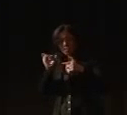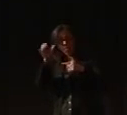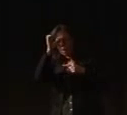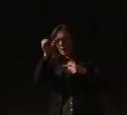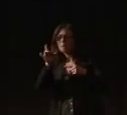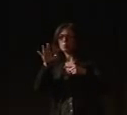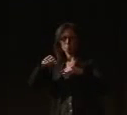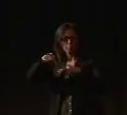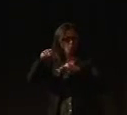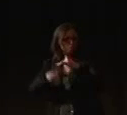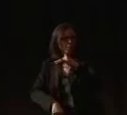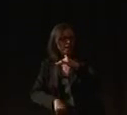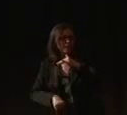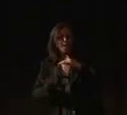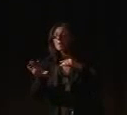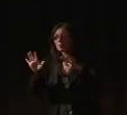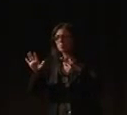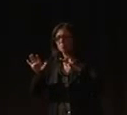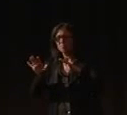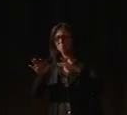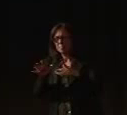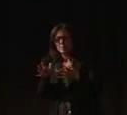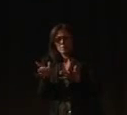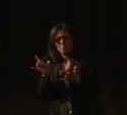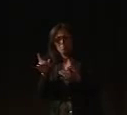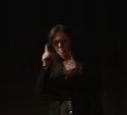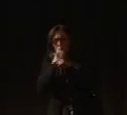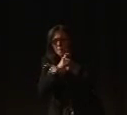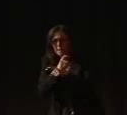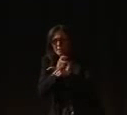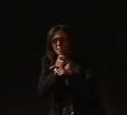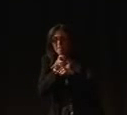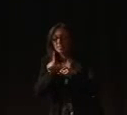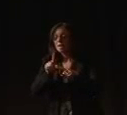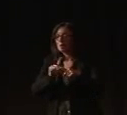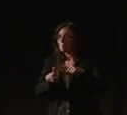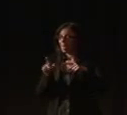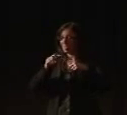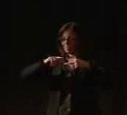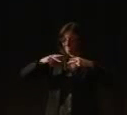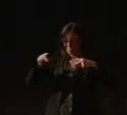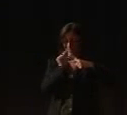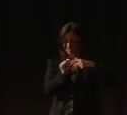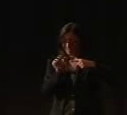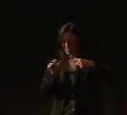genes cannot explain by themselves the evolution of